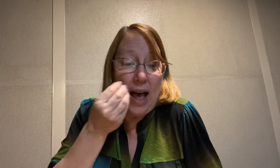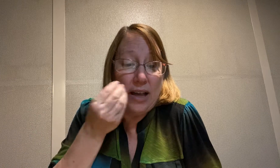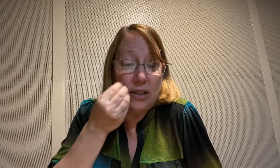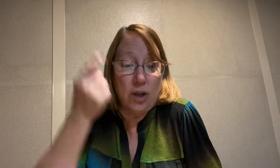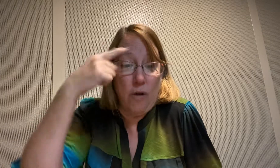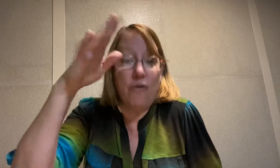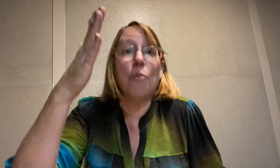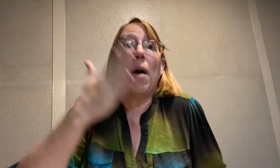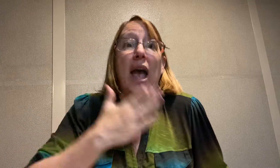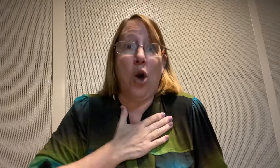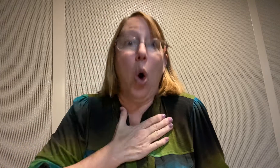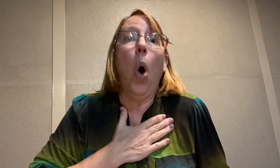supplies for my own